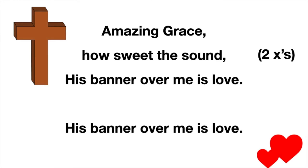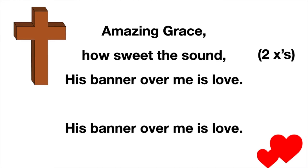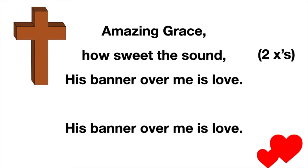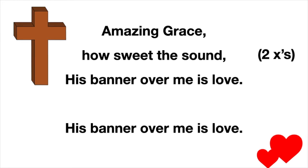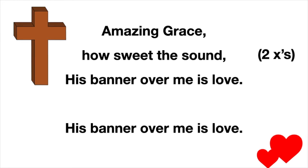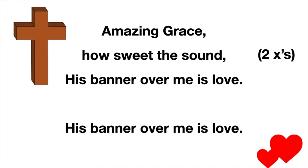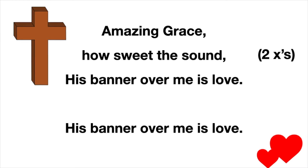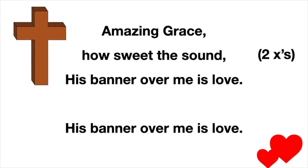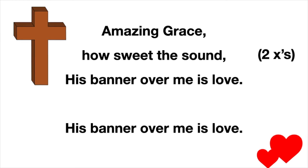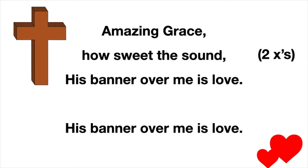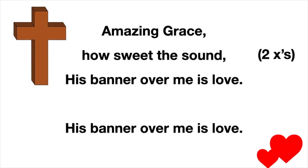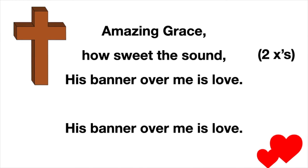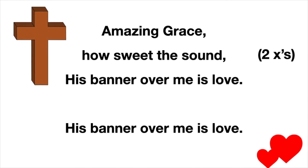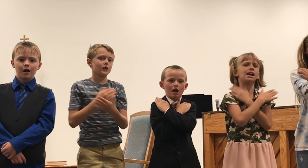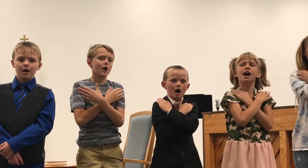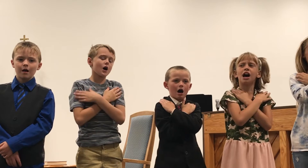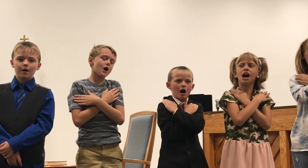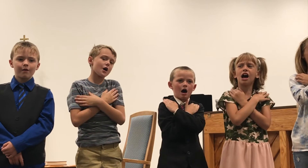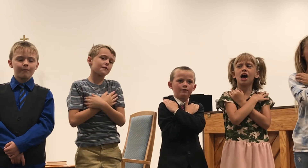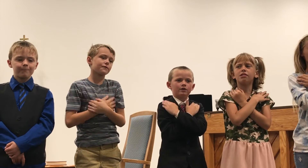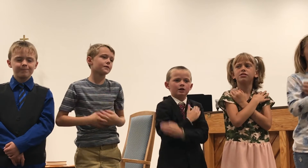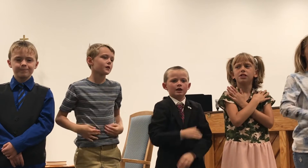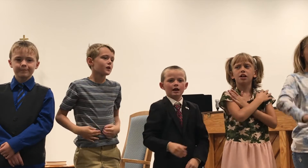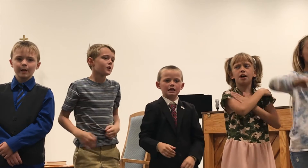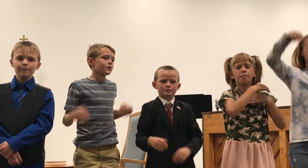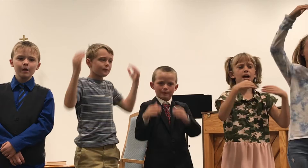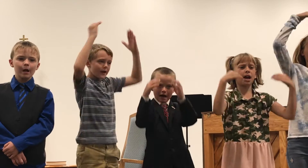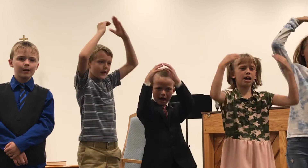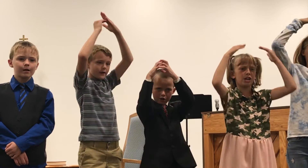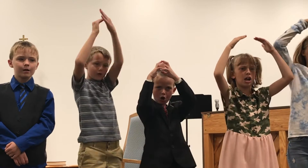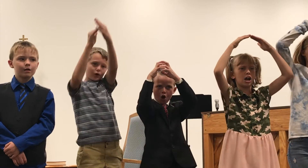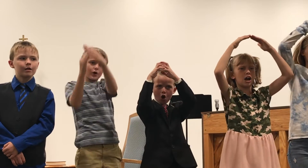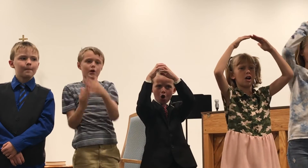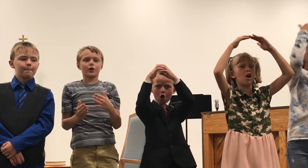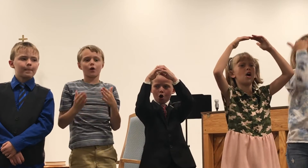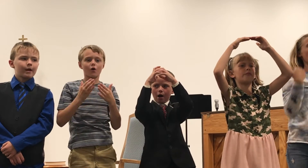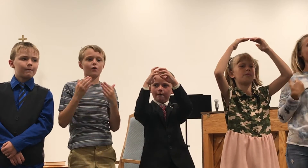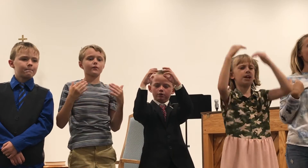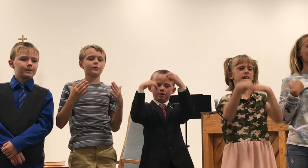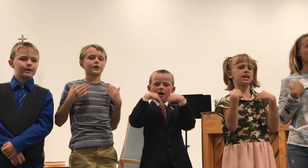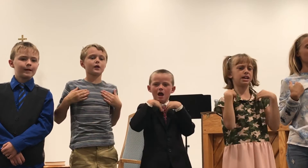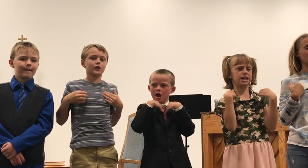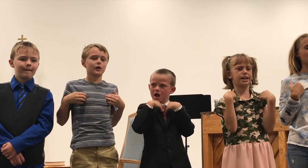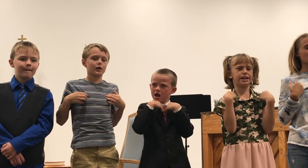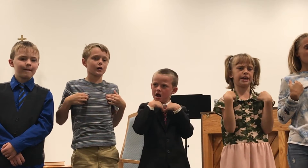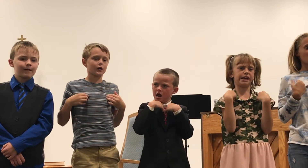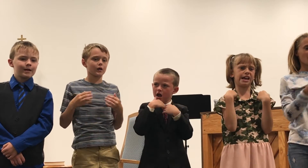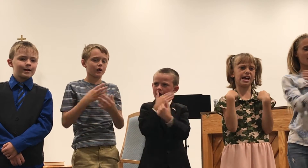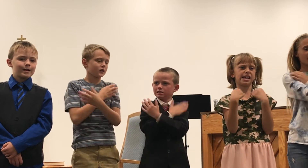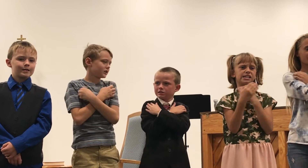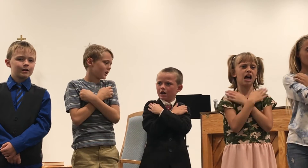eternal life, through